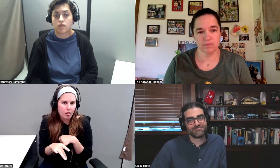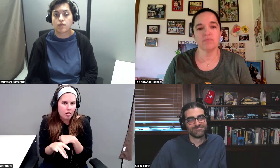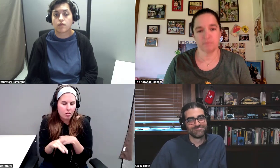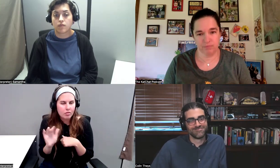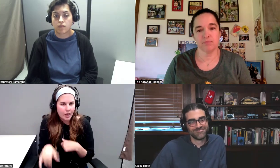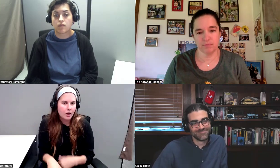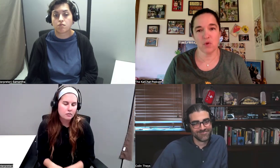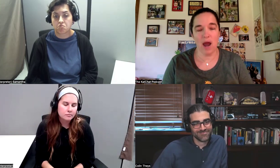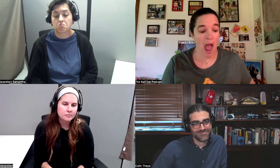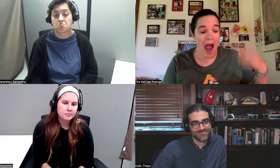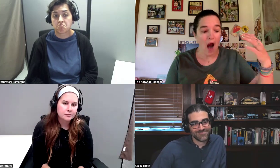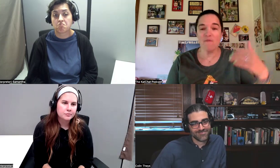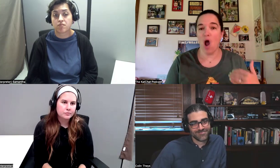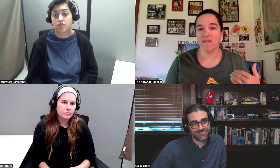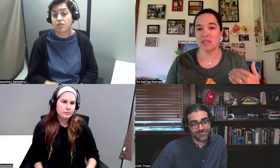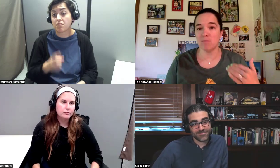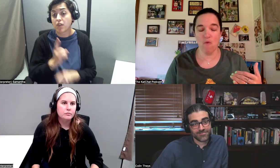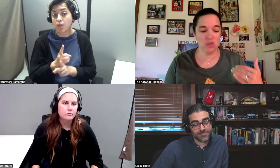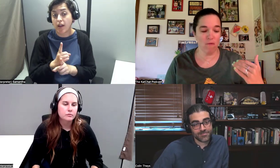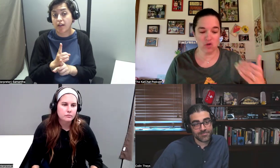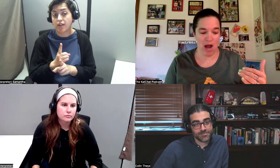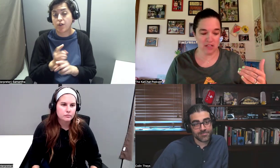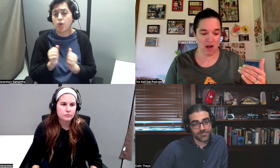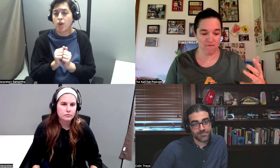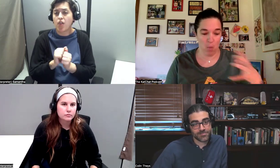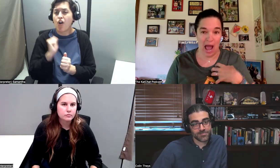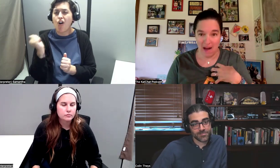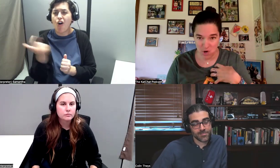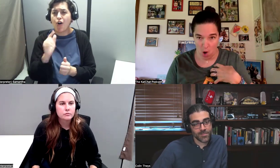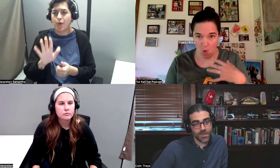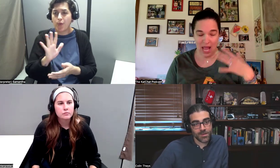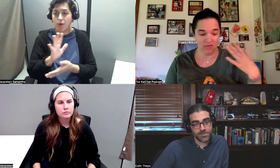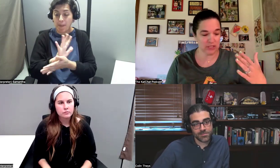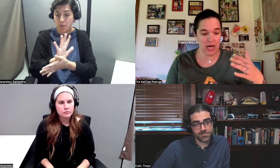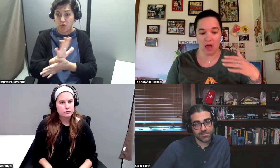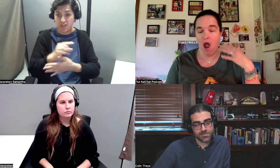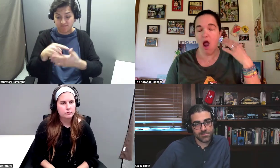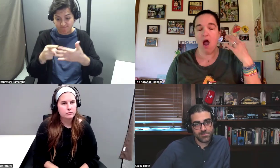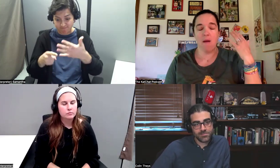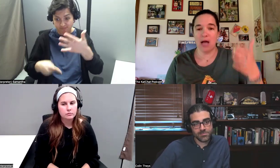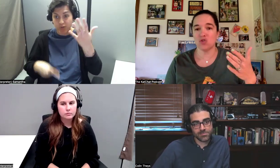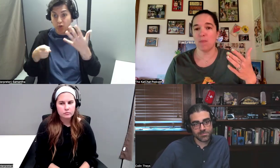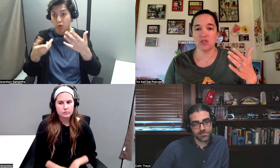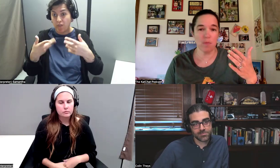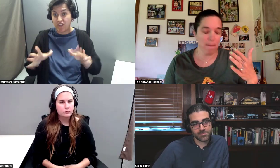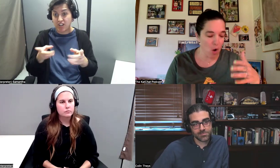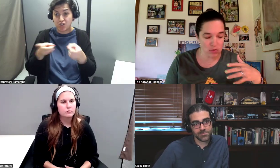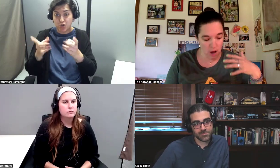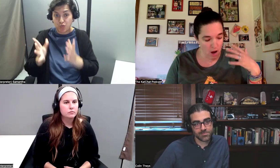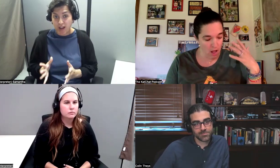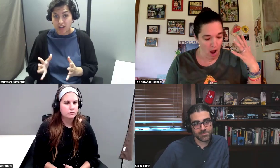exist. right. Out of all of the movies we've directed, from what I've known and seen, Machu